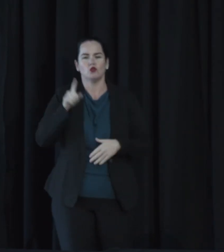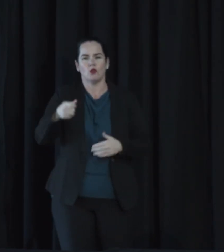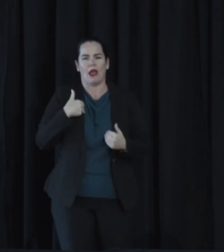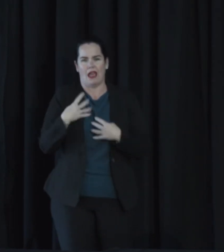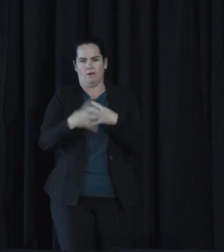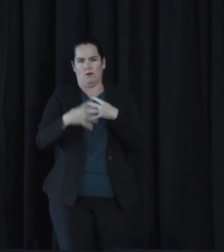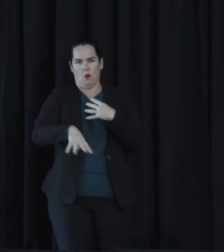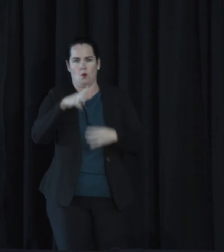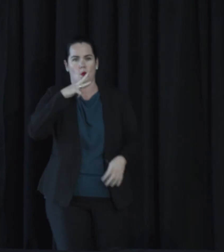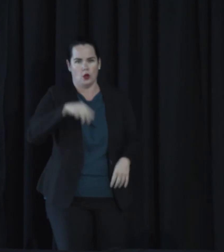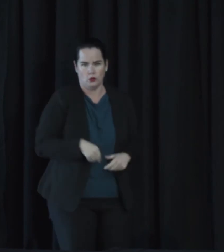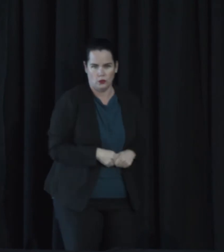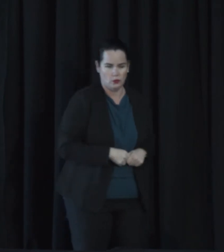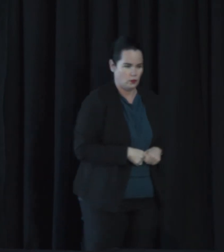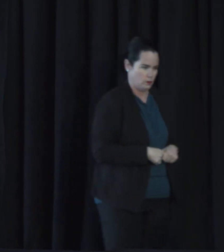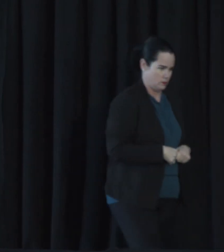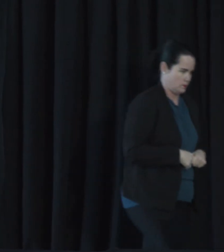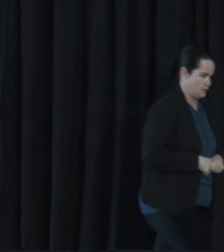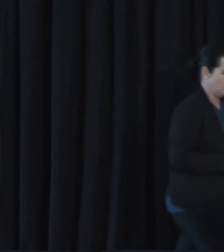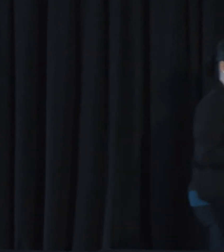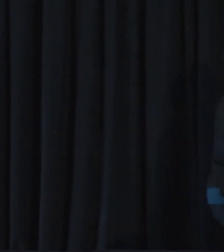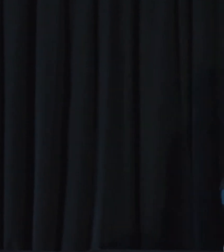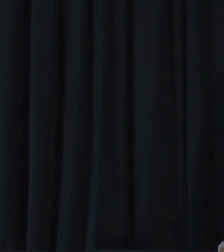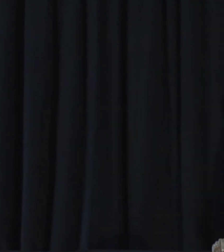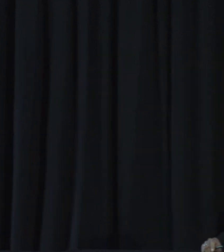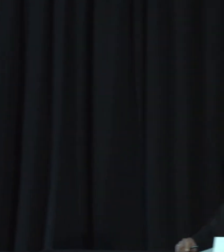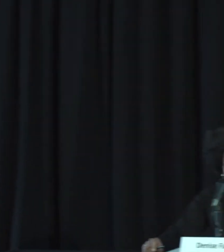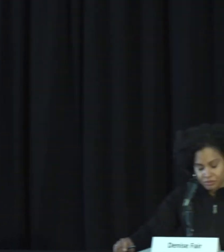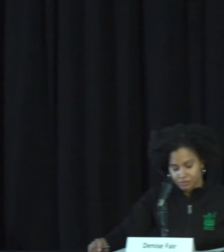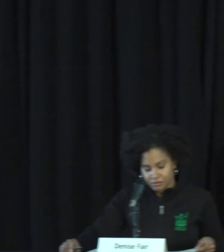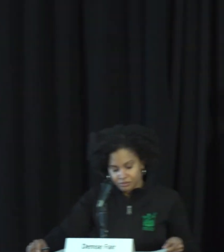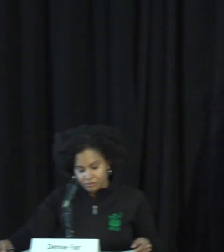Thank you. All right. And